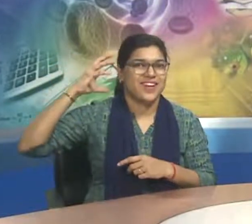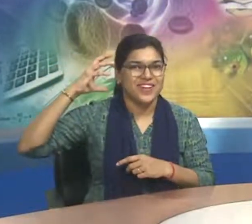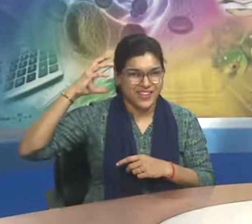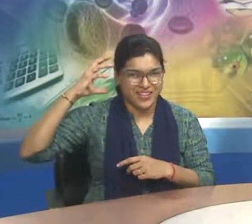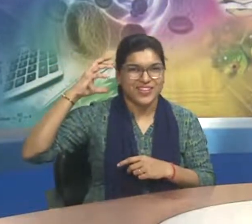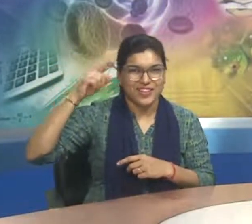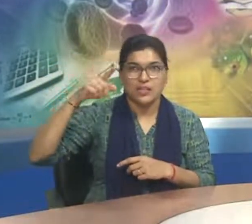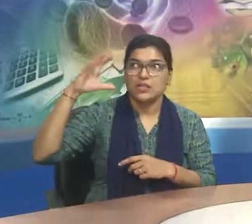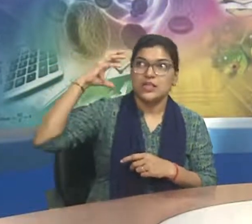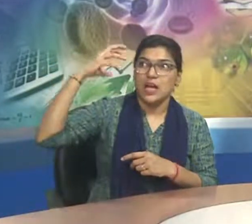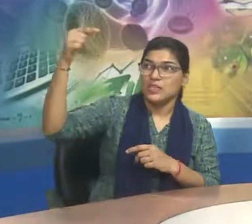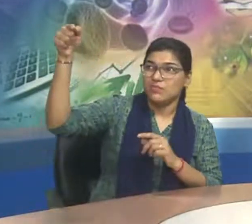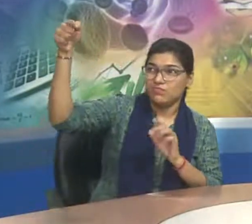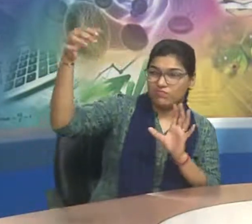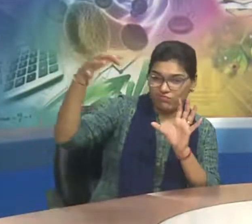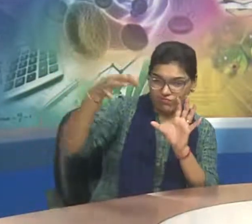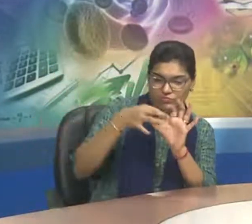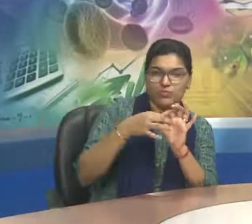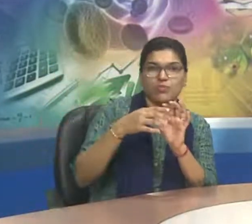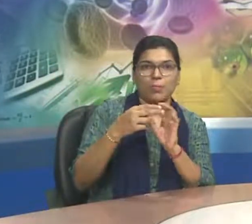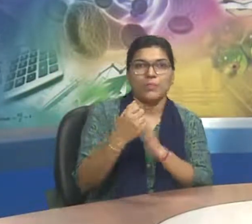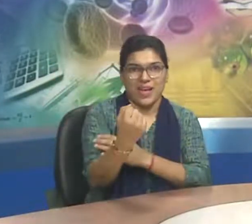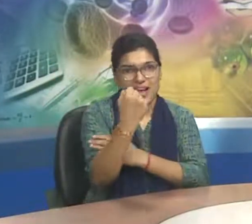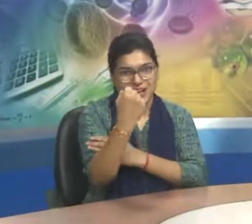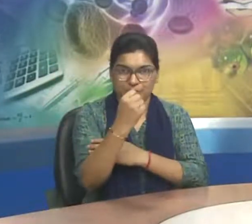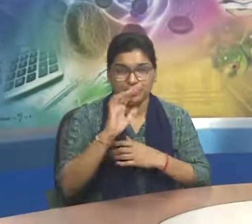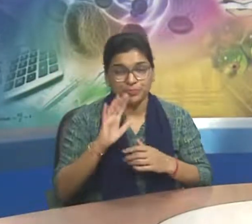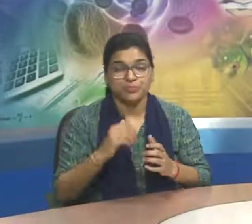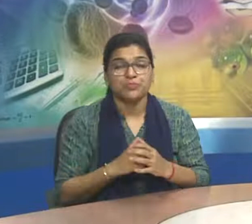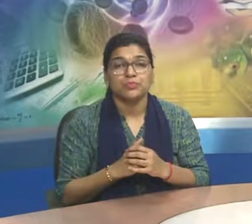and the sunlight is very strong which is coming on the earth,